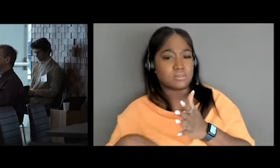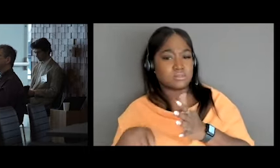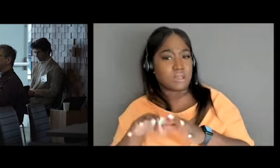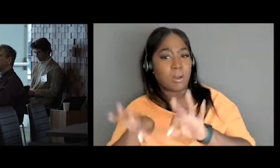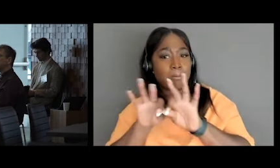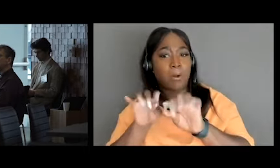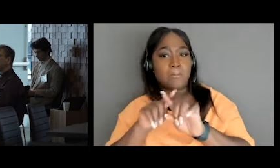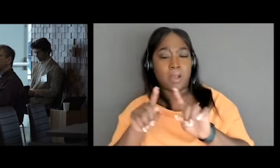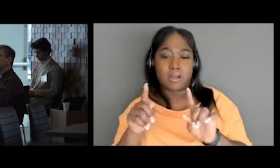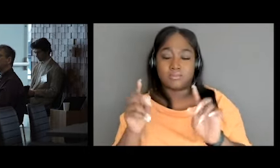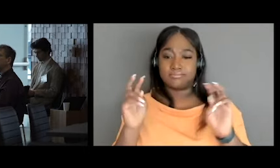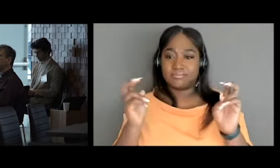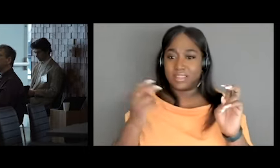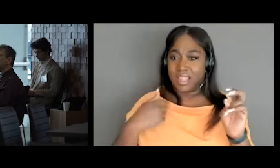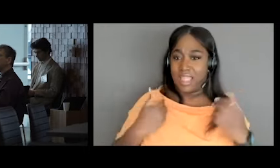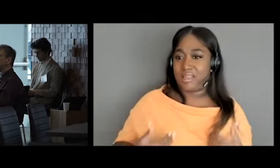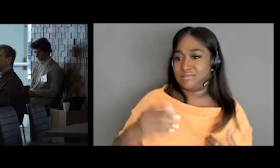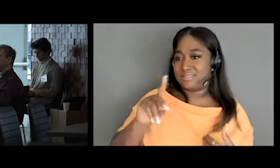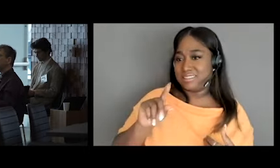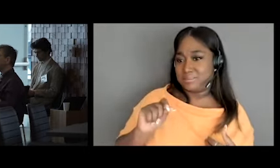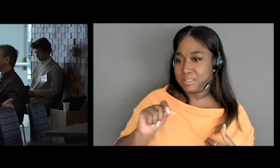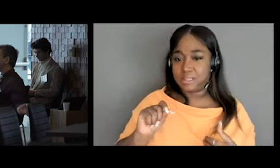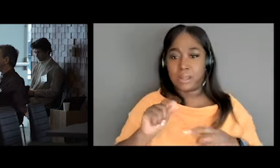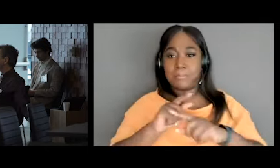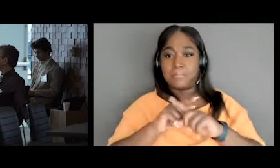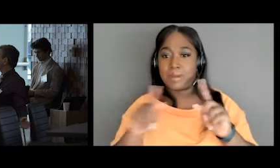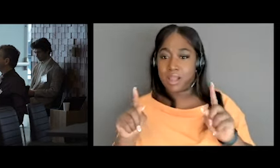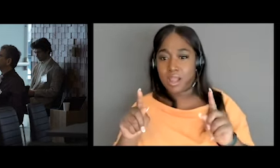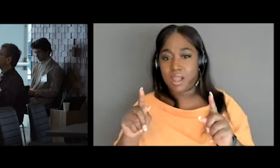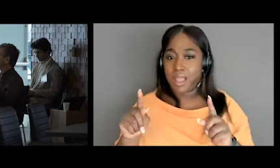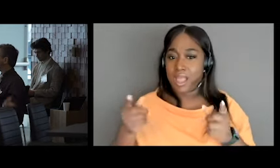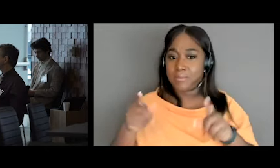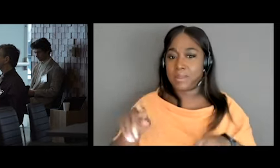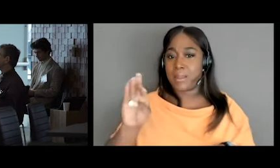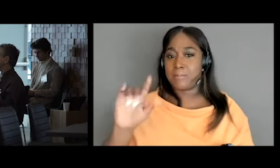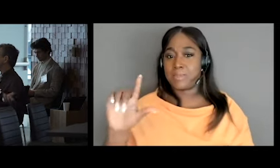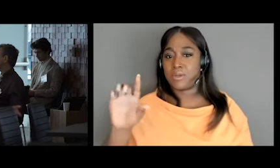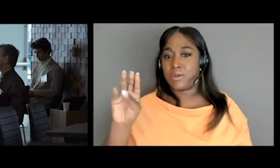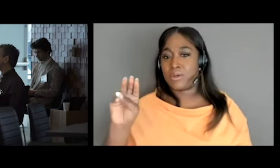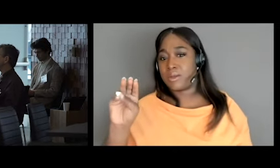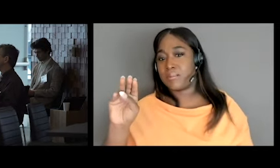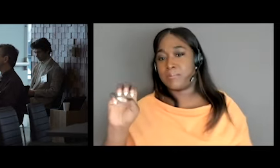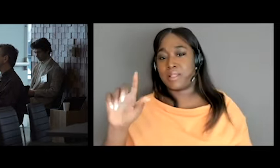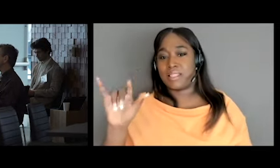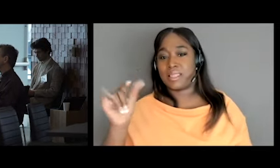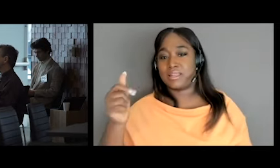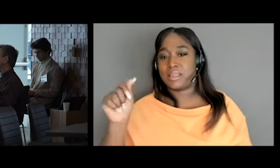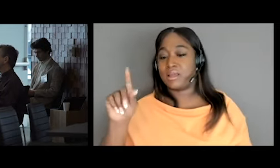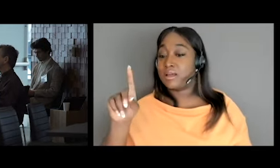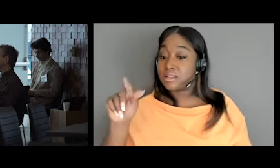Gates when he's 90, right? Money will not be the issue, but that doesn't mean he still doesn't need wheelchair access in this imagined